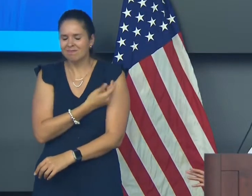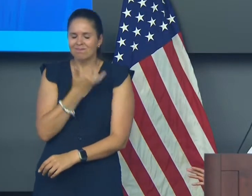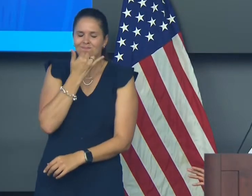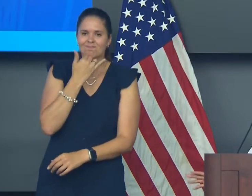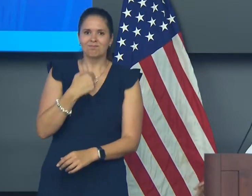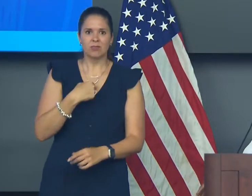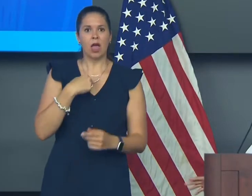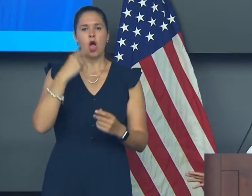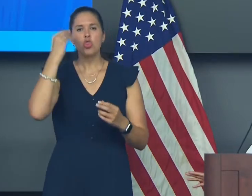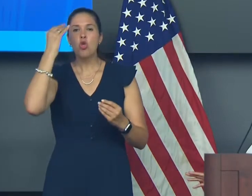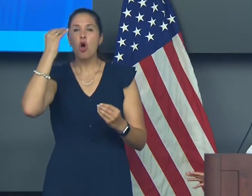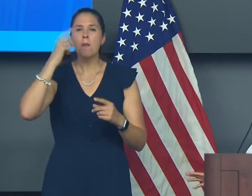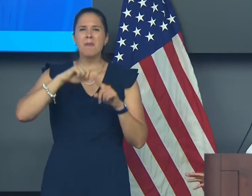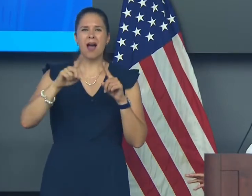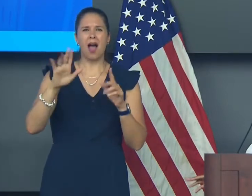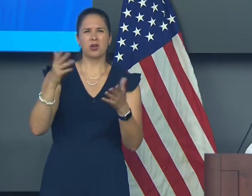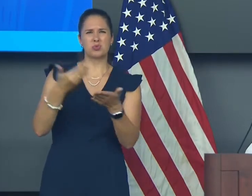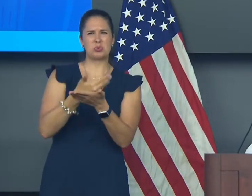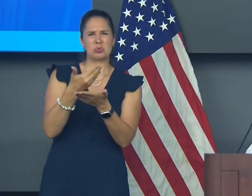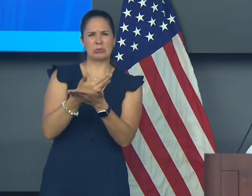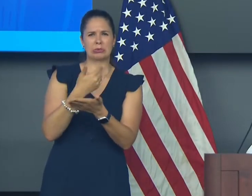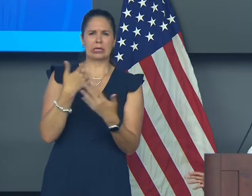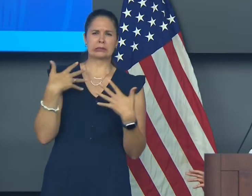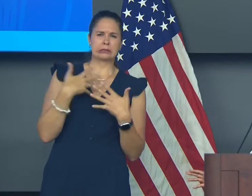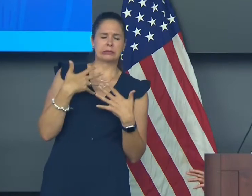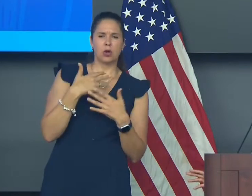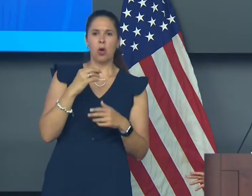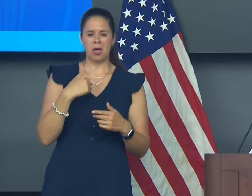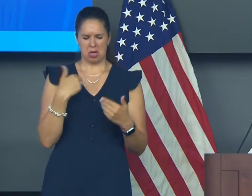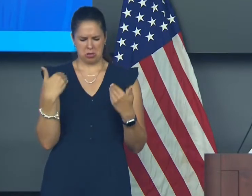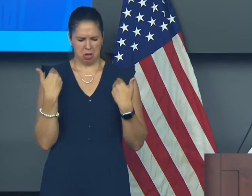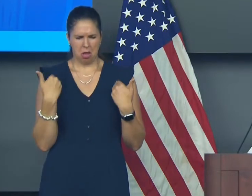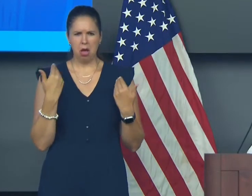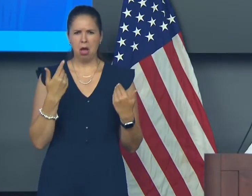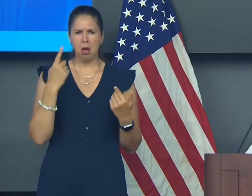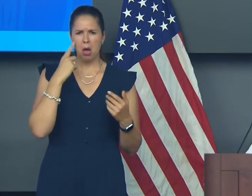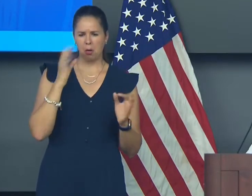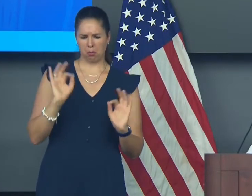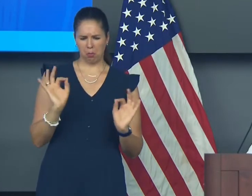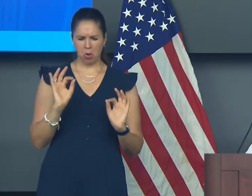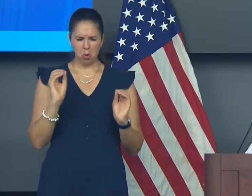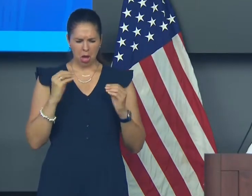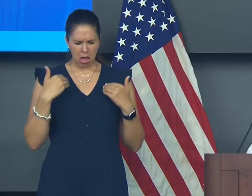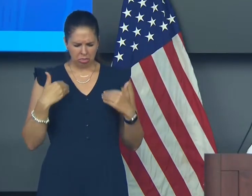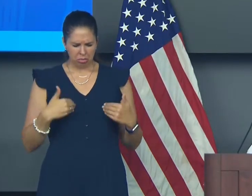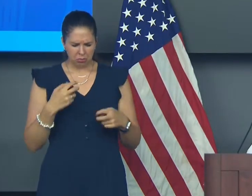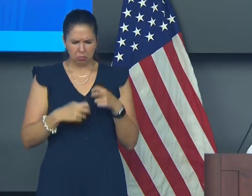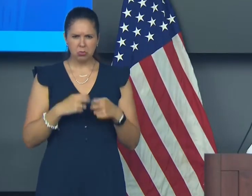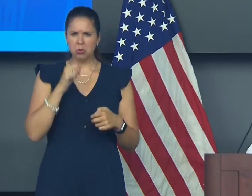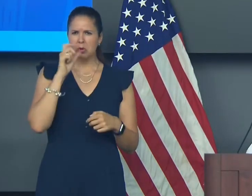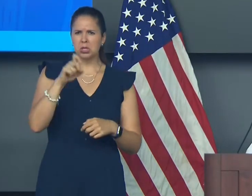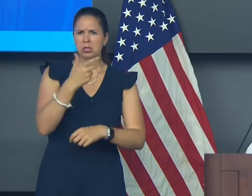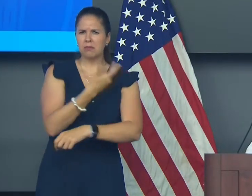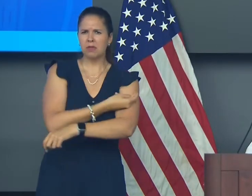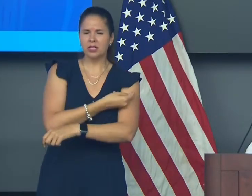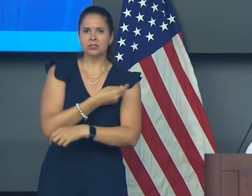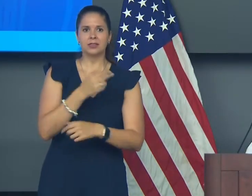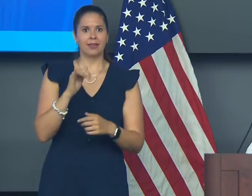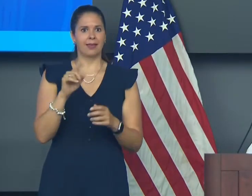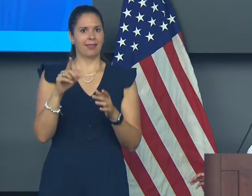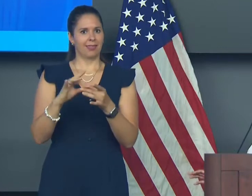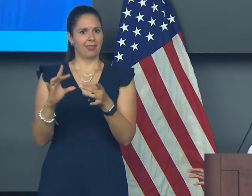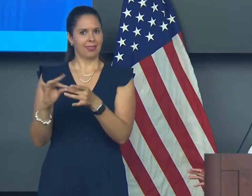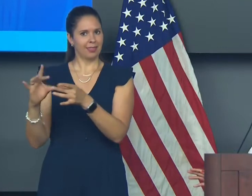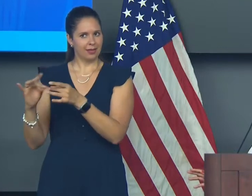you know, I thought about it, but it's just so new, or I'm young and I don't have any underlying conditions, I don't really need this vaccine.